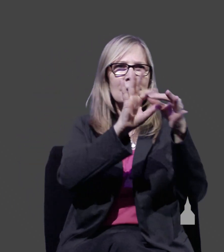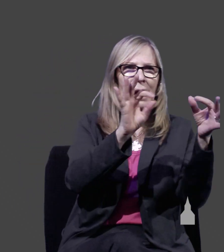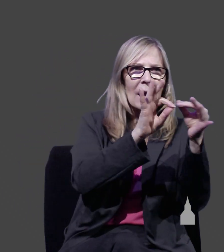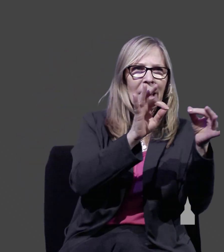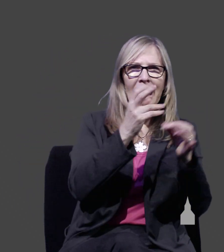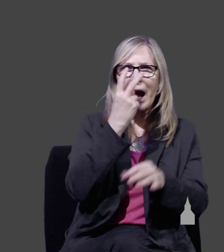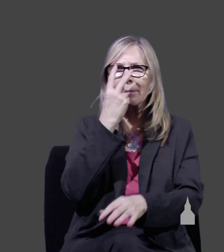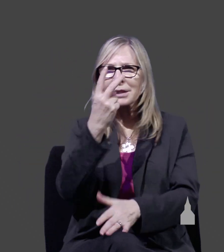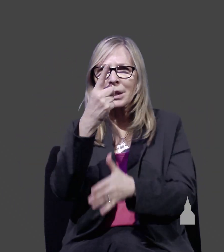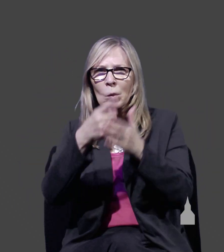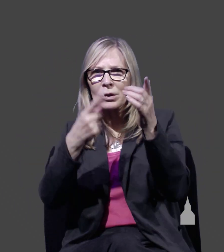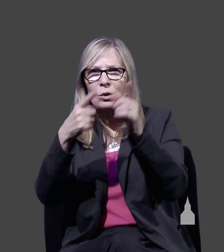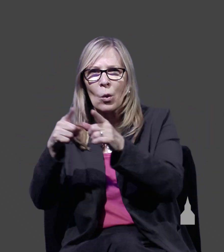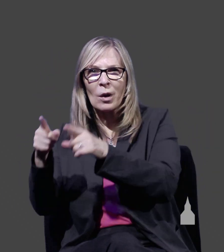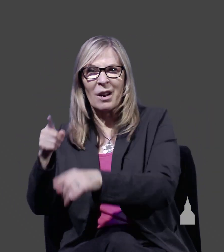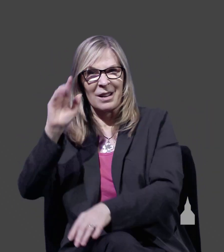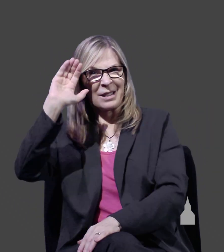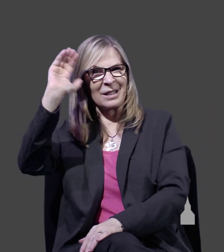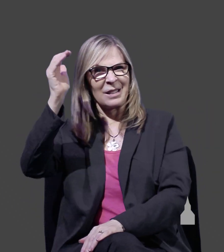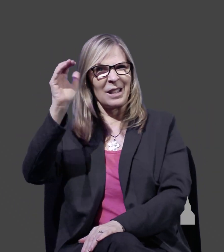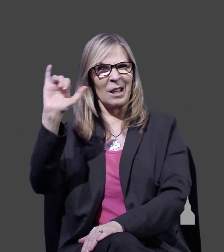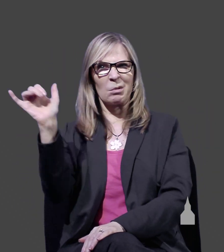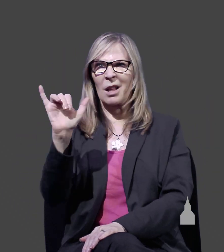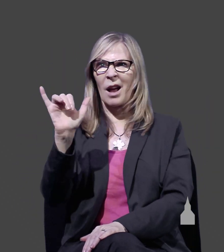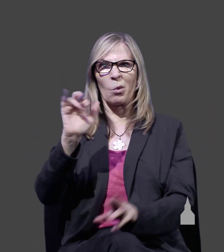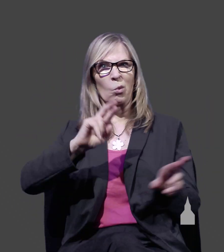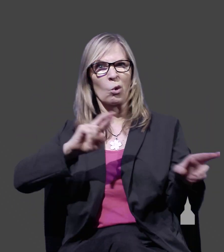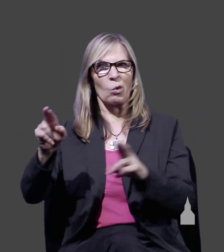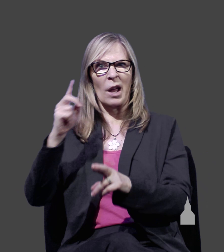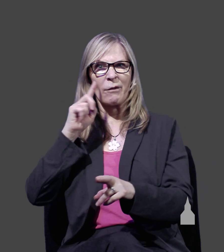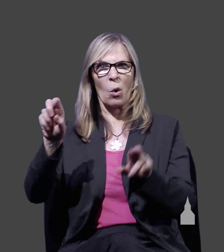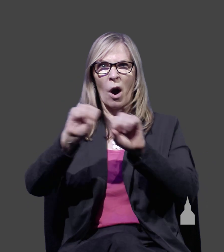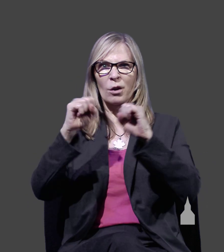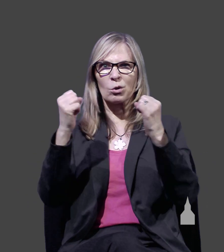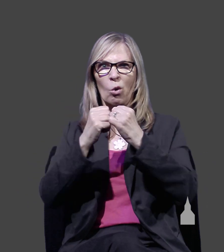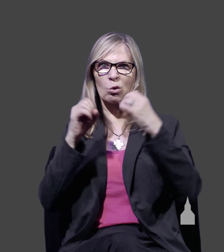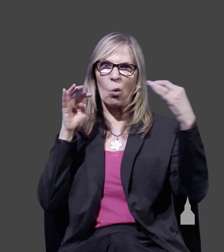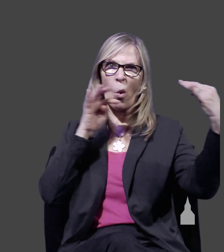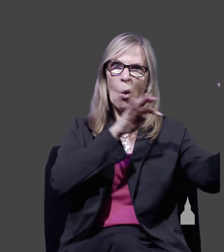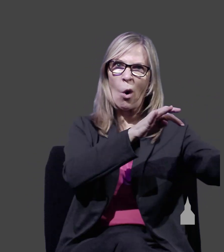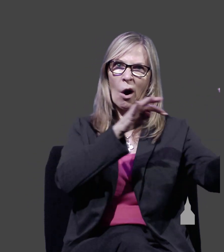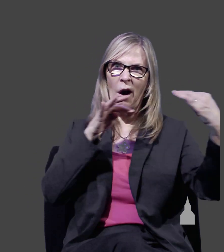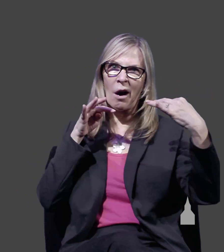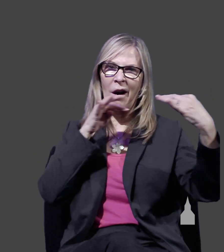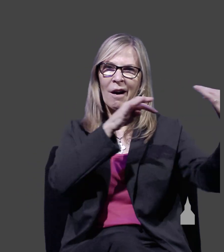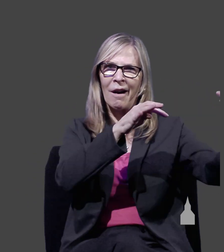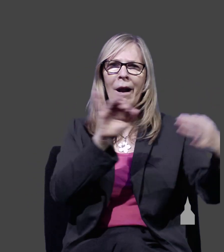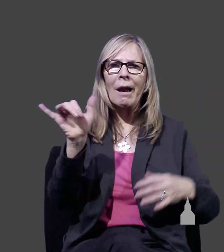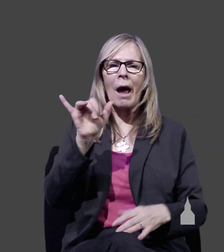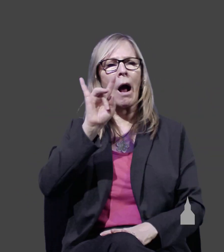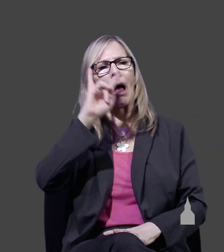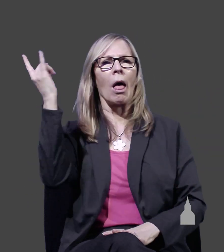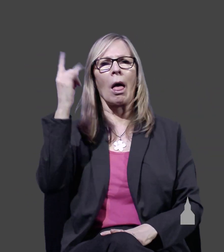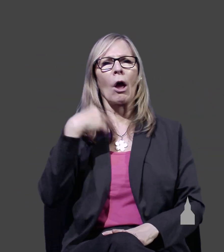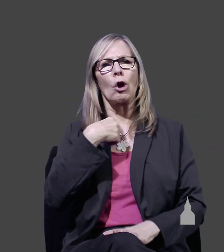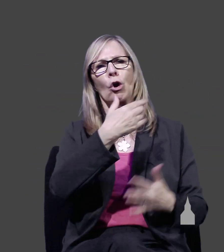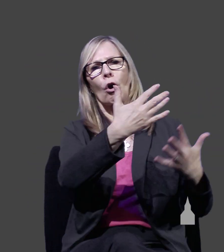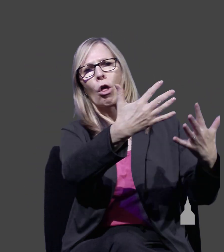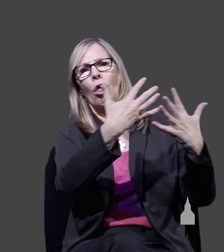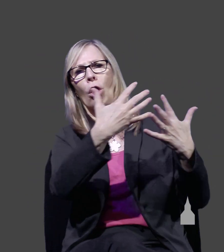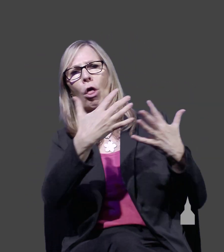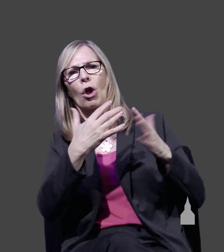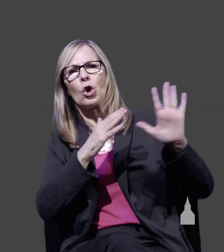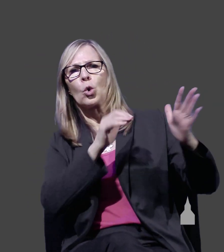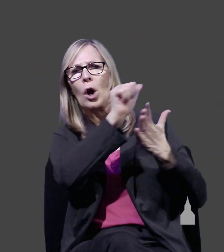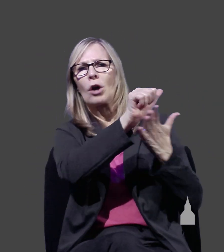on, seems like we're gearing up for a political and social war with unbelievers, as though we're tired of being pushed around by them